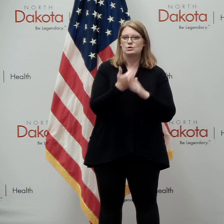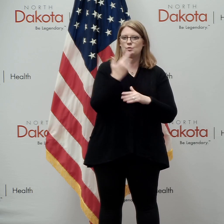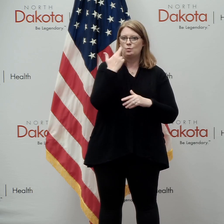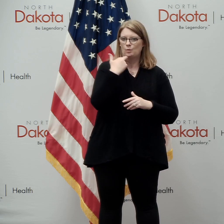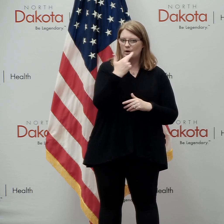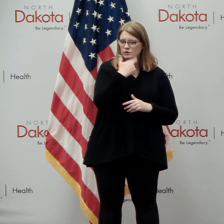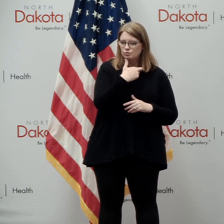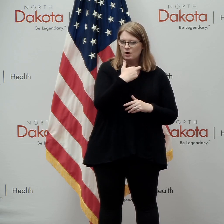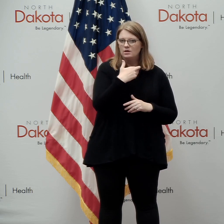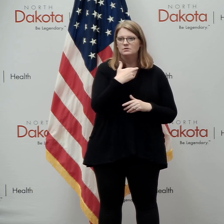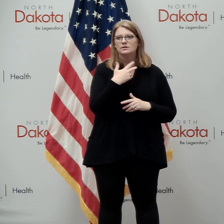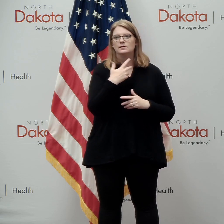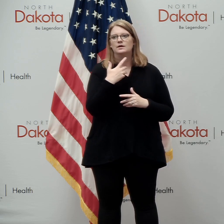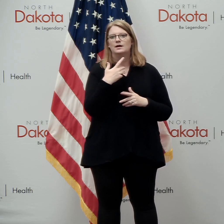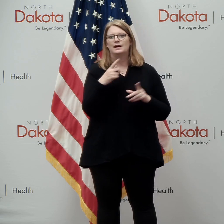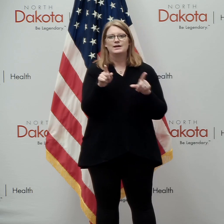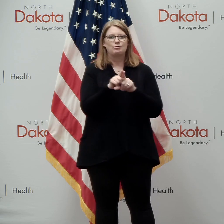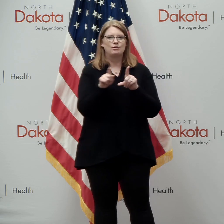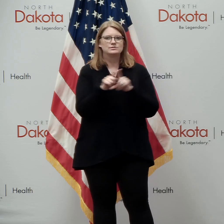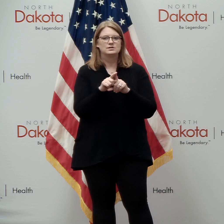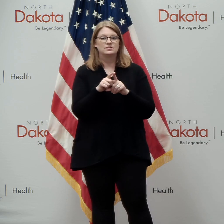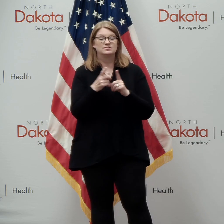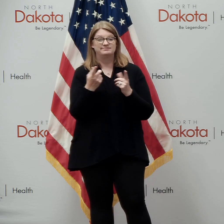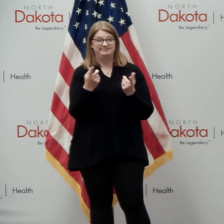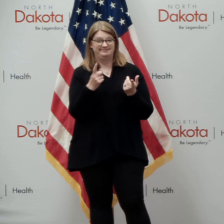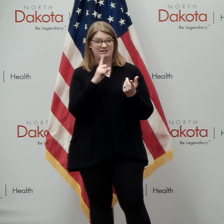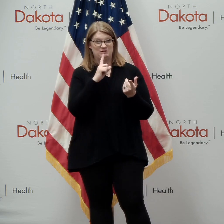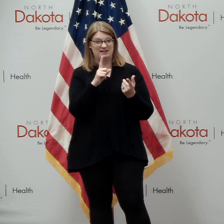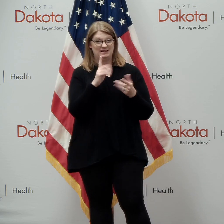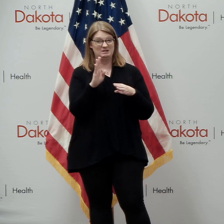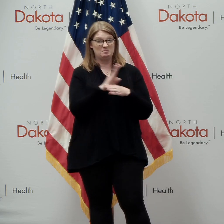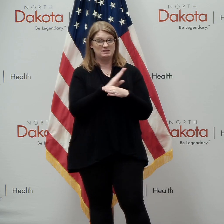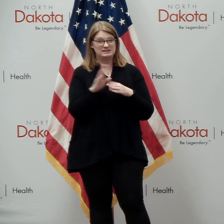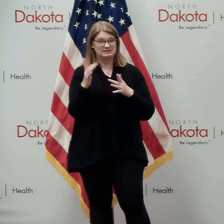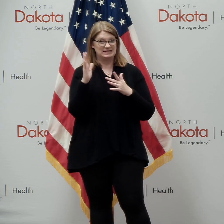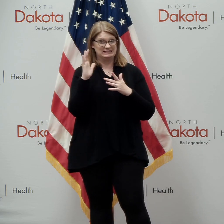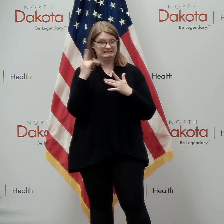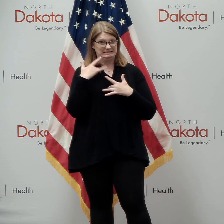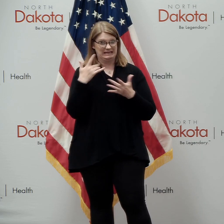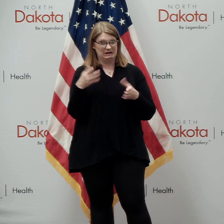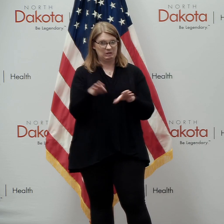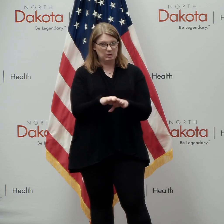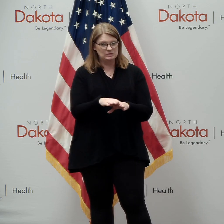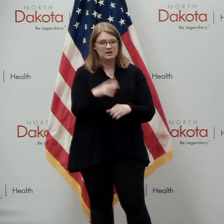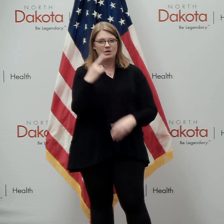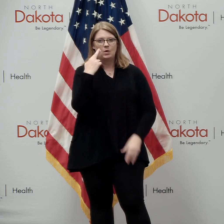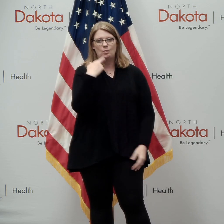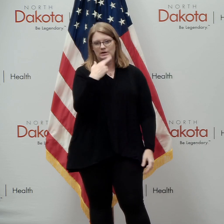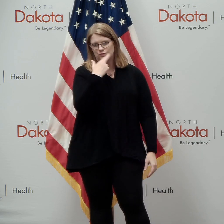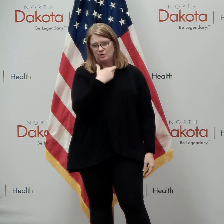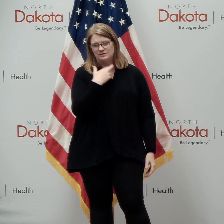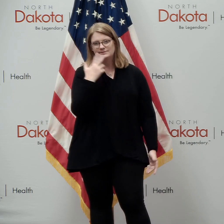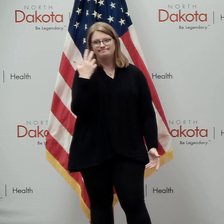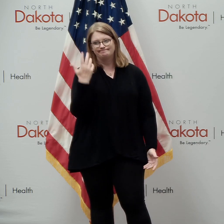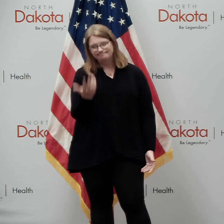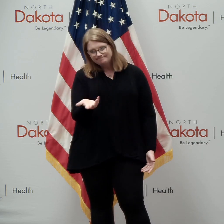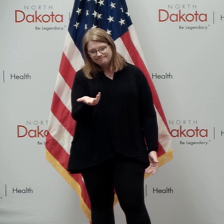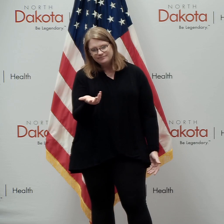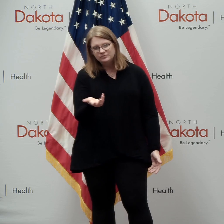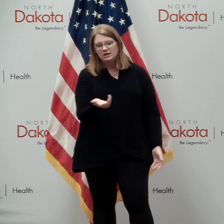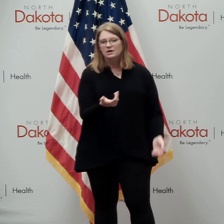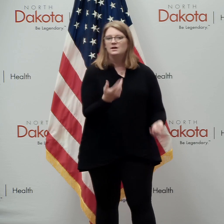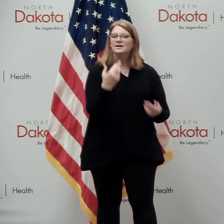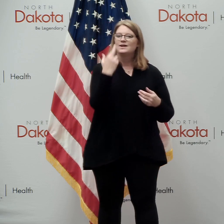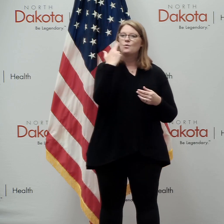likely sort of lack of success rate or death rate for businesses are restaurants. So restaurants have among the